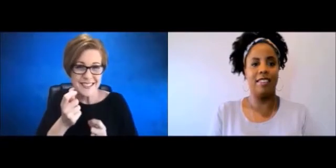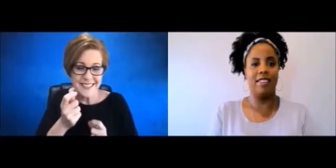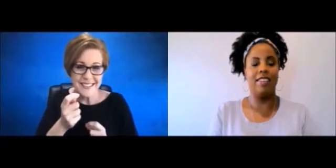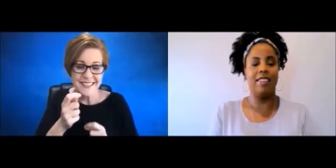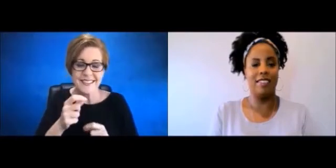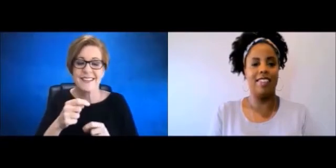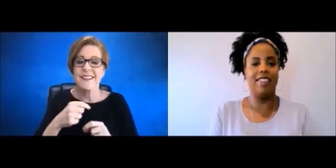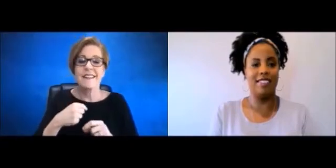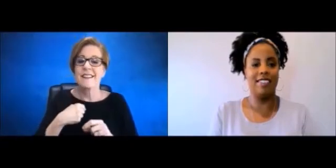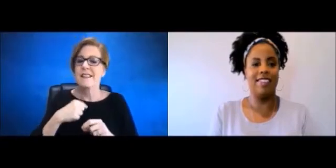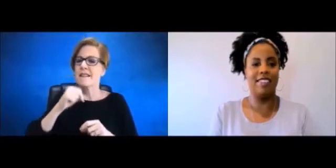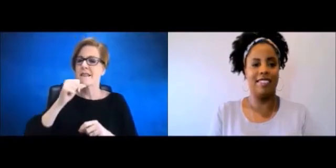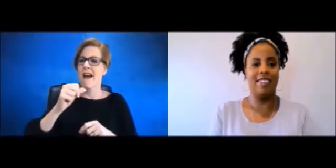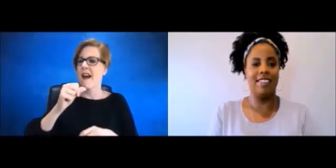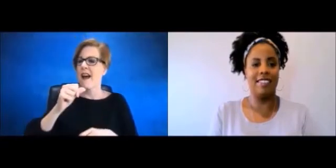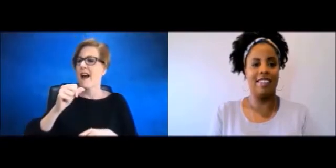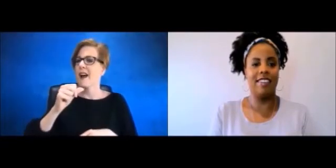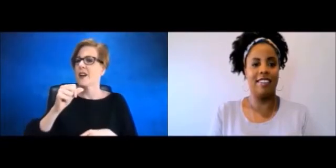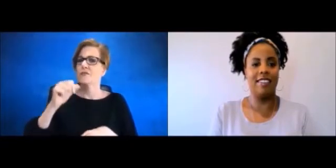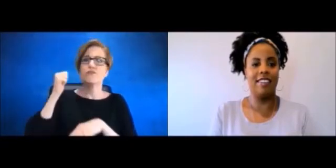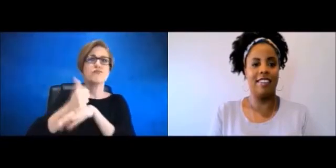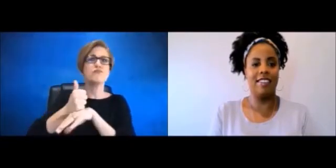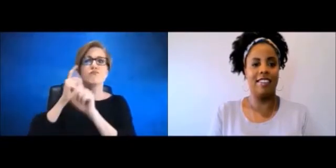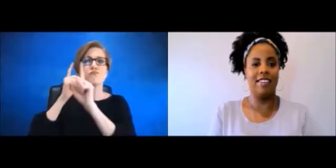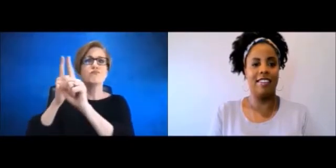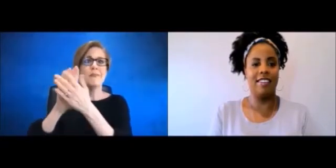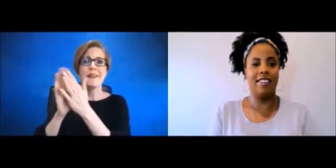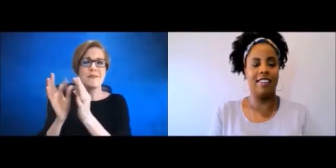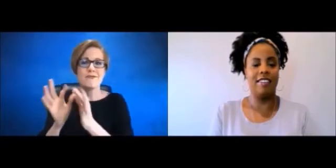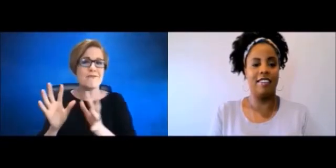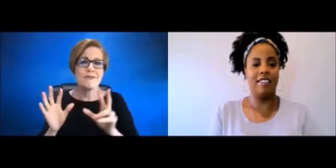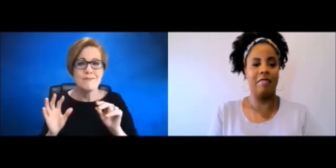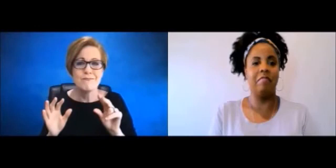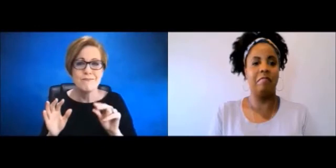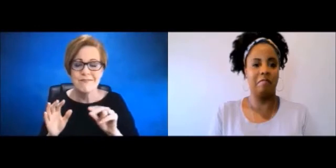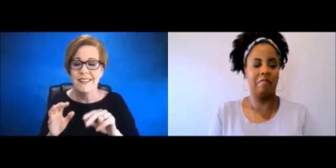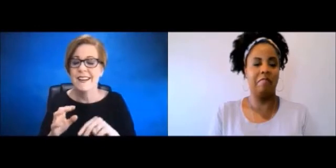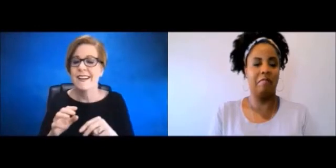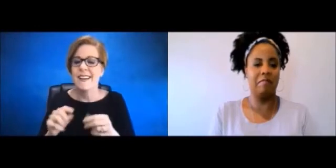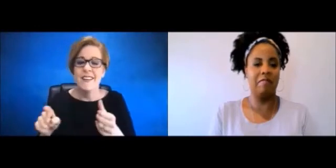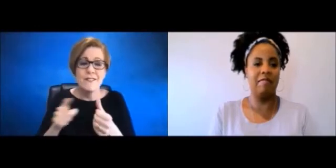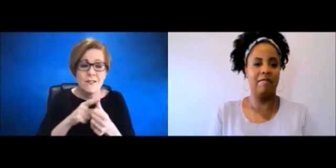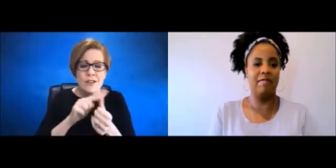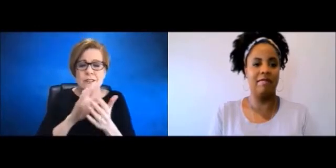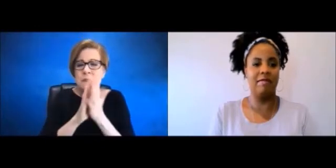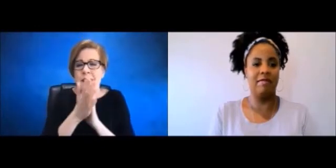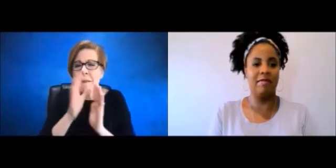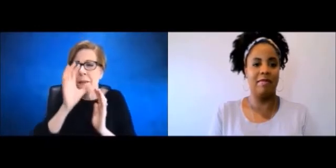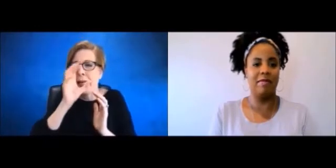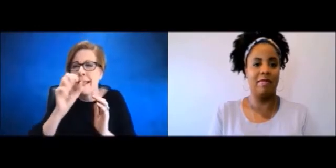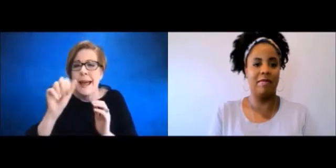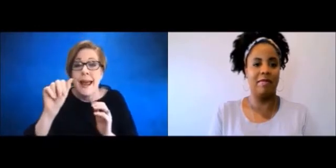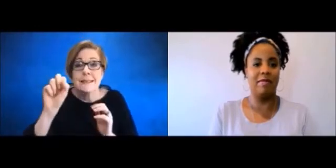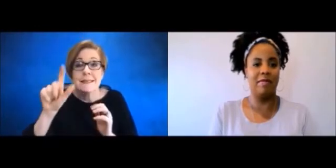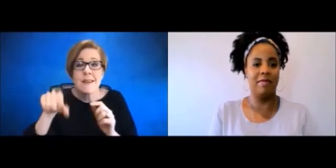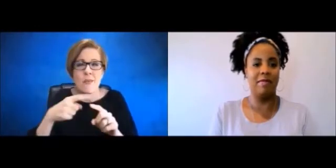is interesting. I never set an initial goal to become an interpreter. I initially became